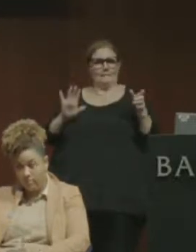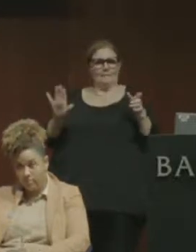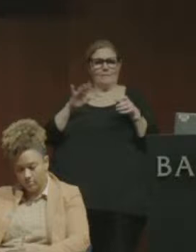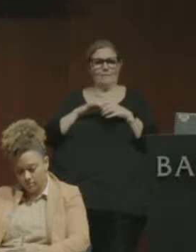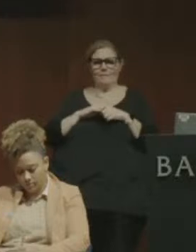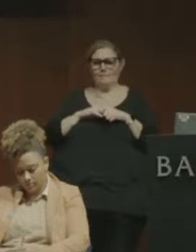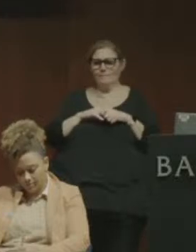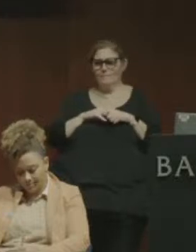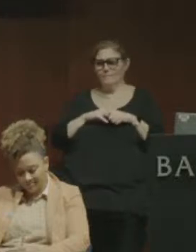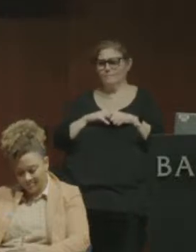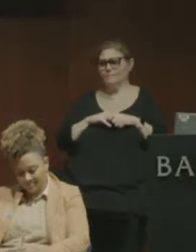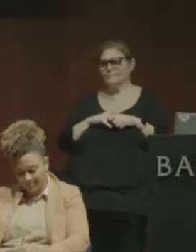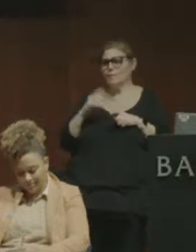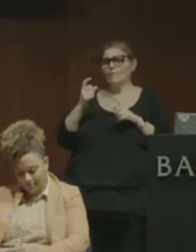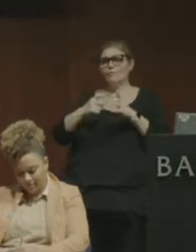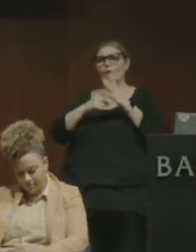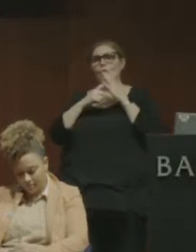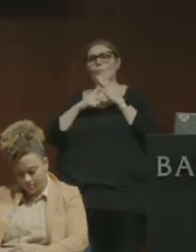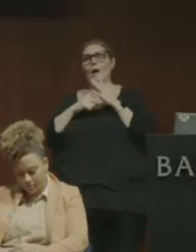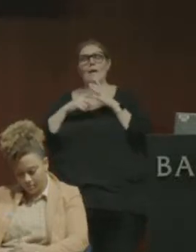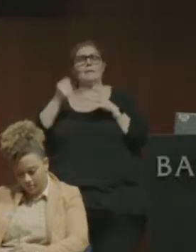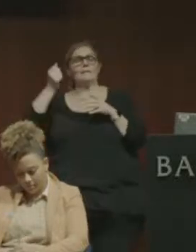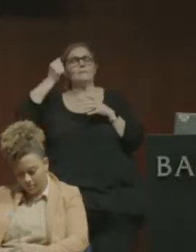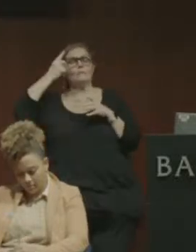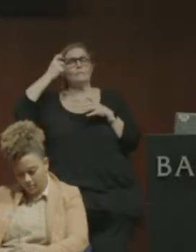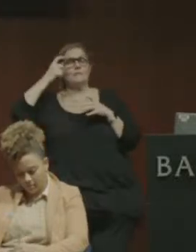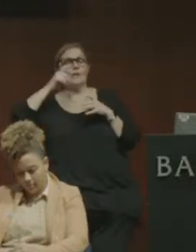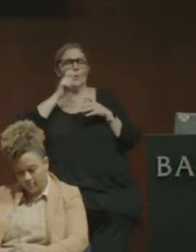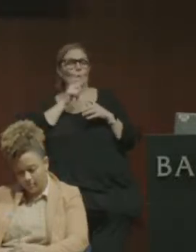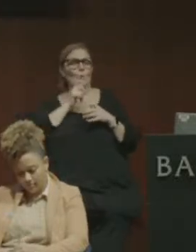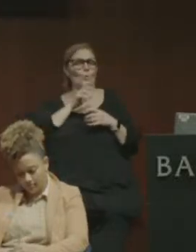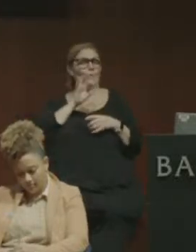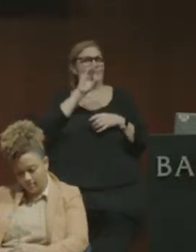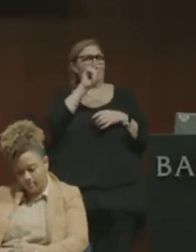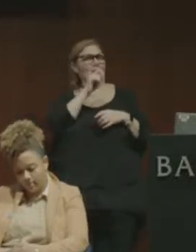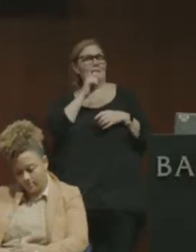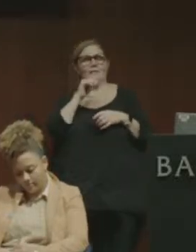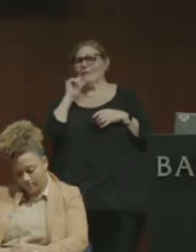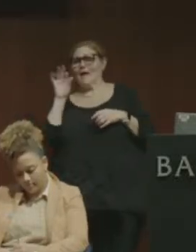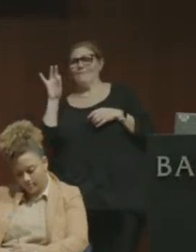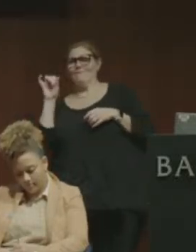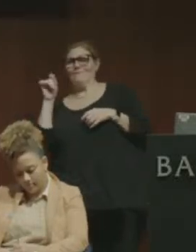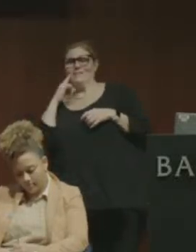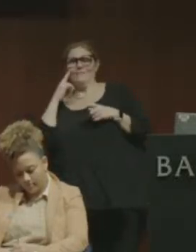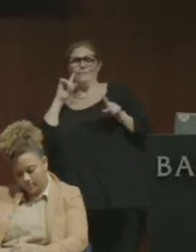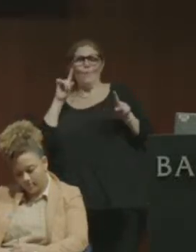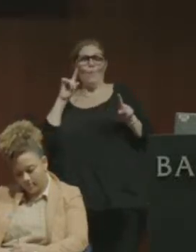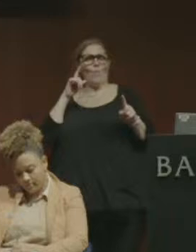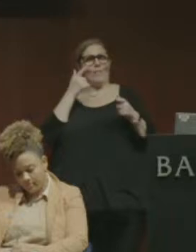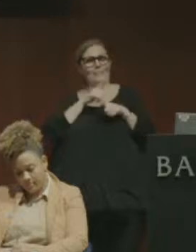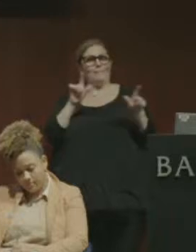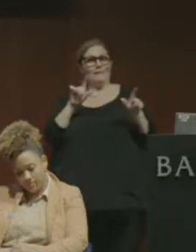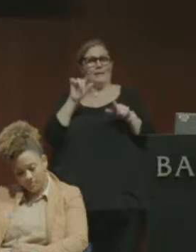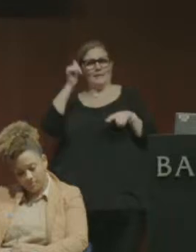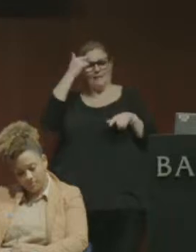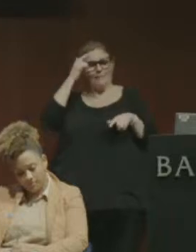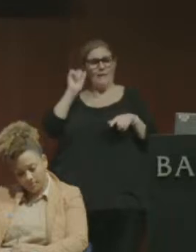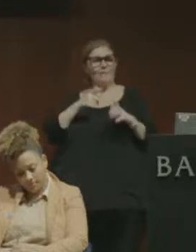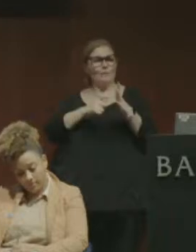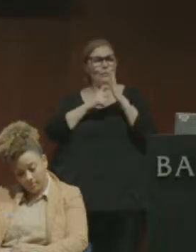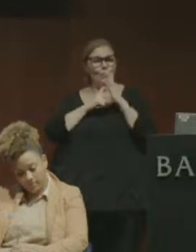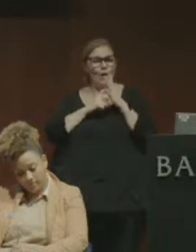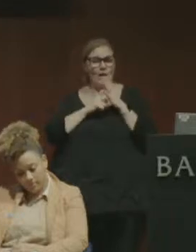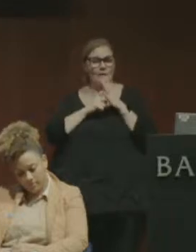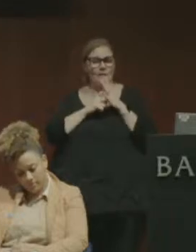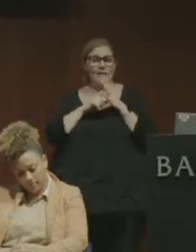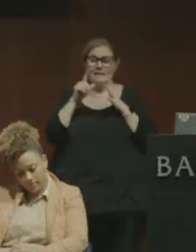So it required kind of this discernment between who were fit and unfit for liberty and capable for self-government. It required, and